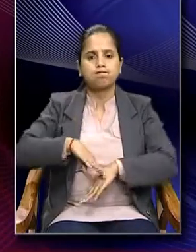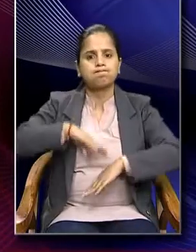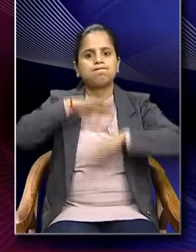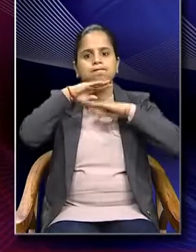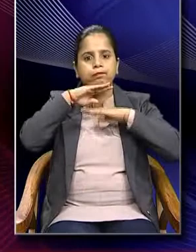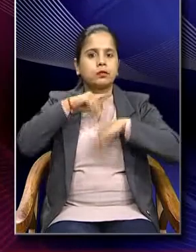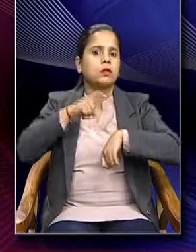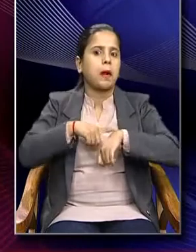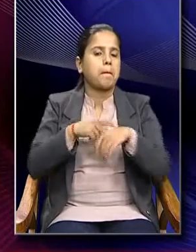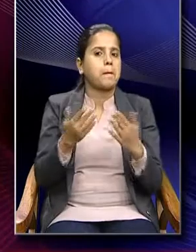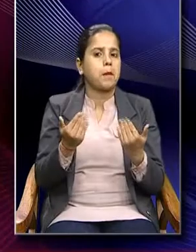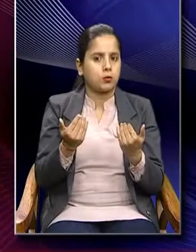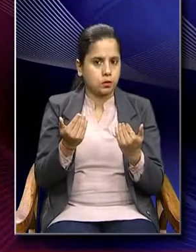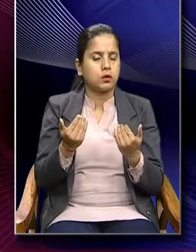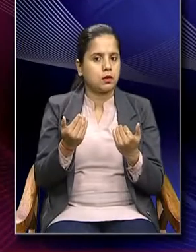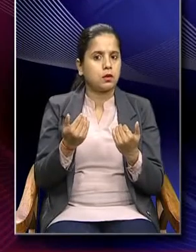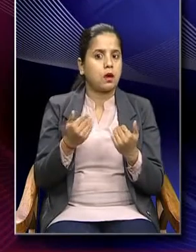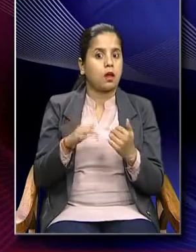point, right? And